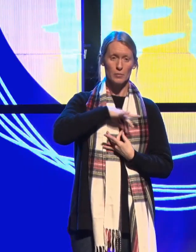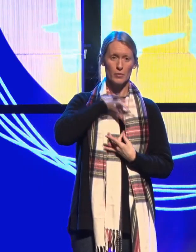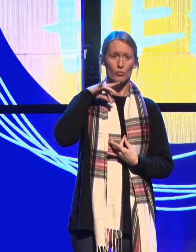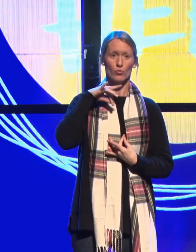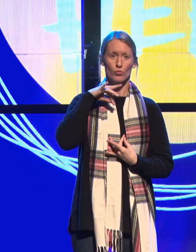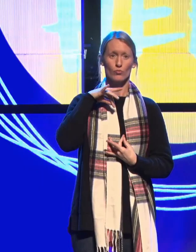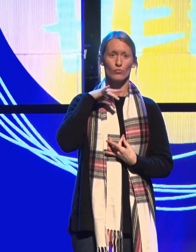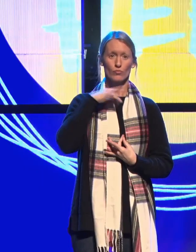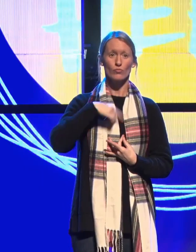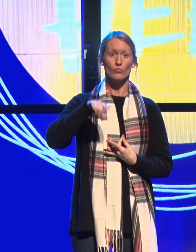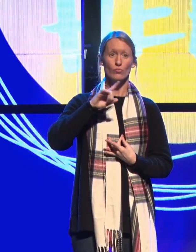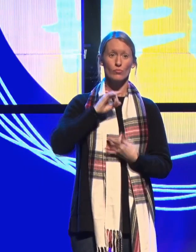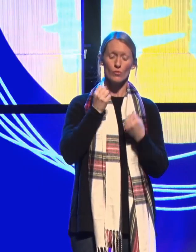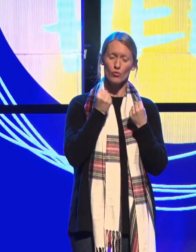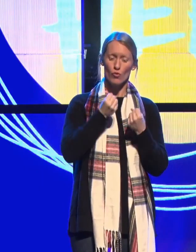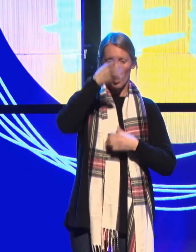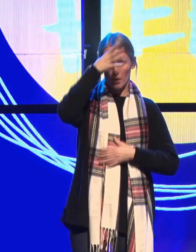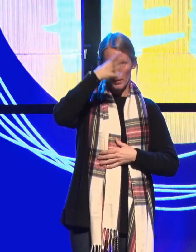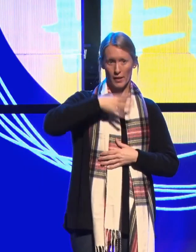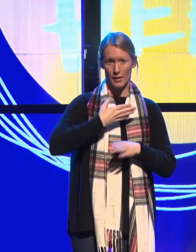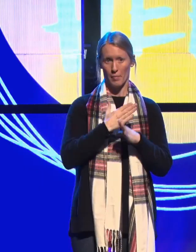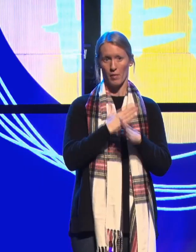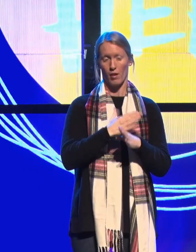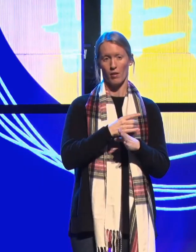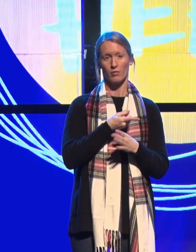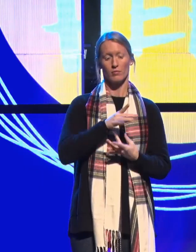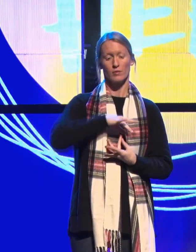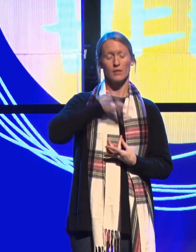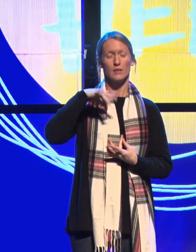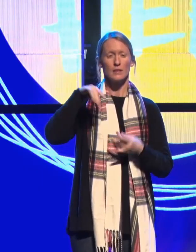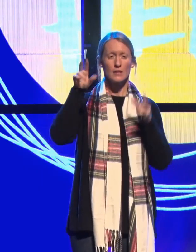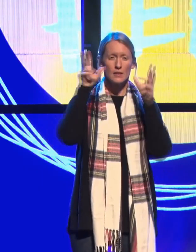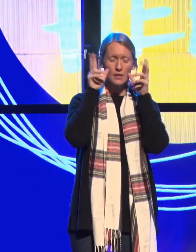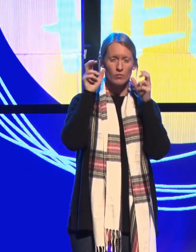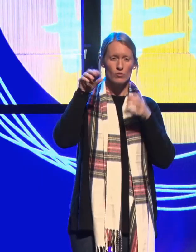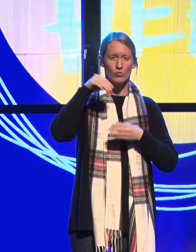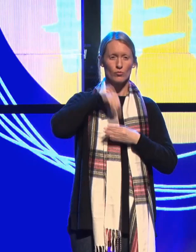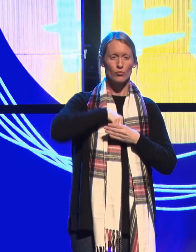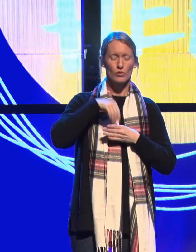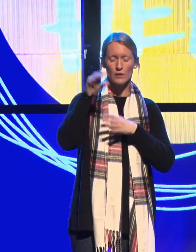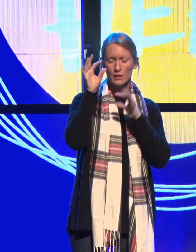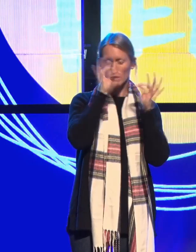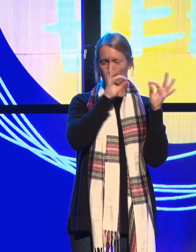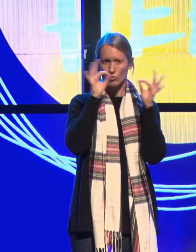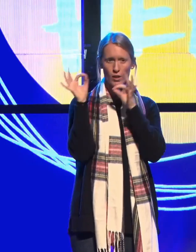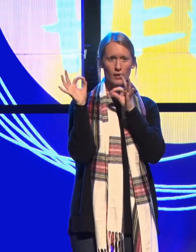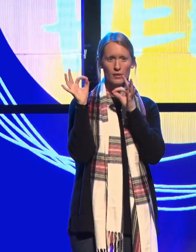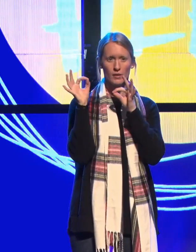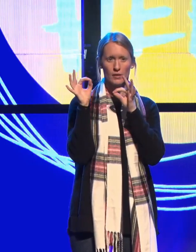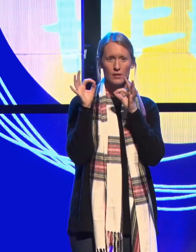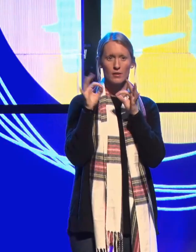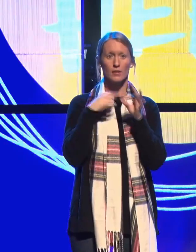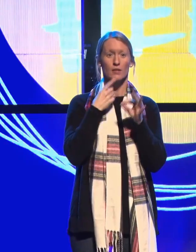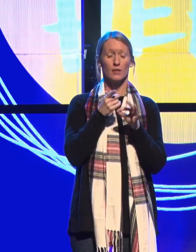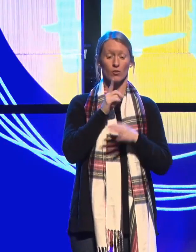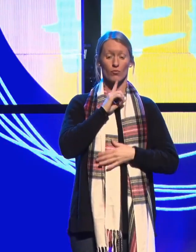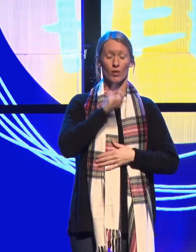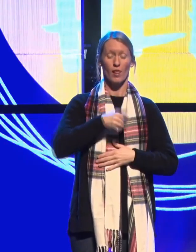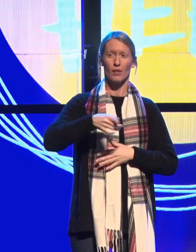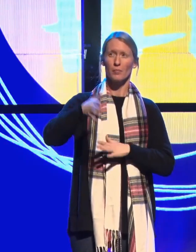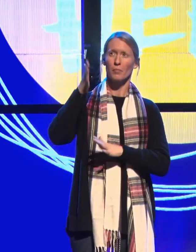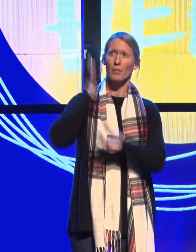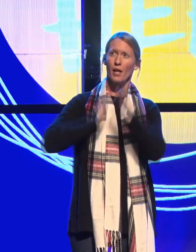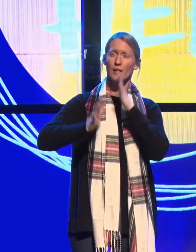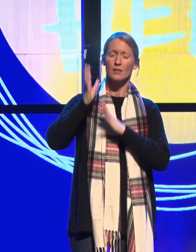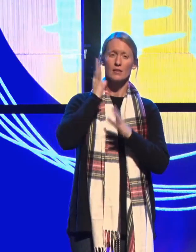There are strong men in our spirituality. Like, the devil is inside of us. We're distracted. We have the reality of past experiences